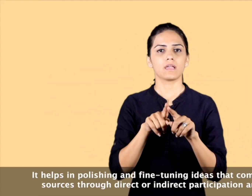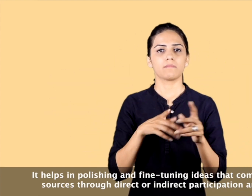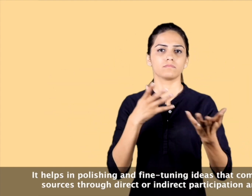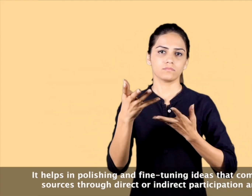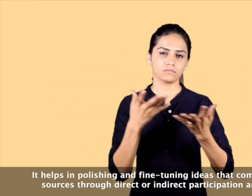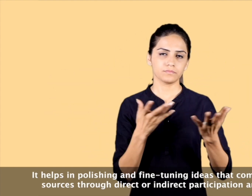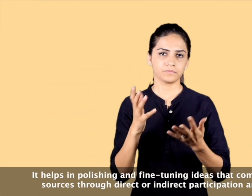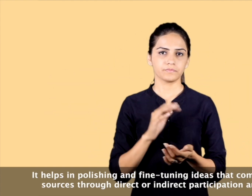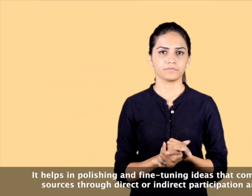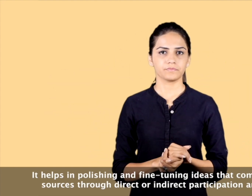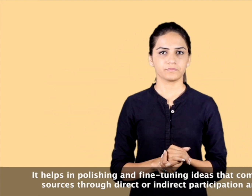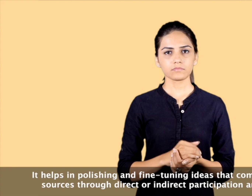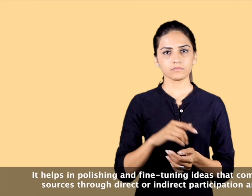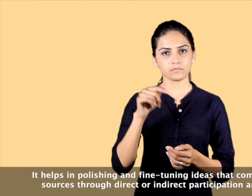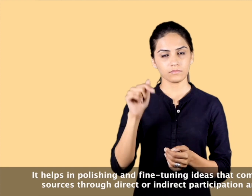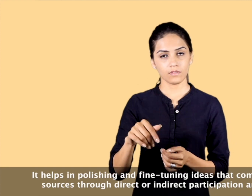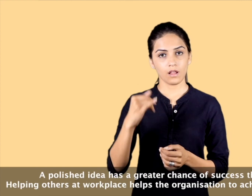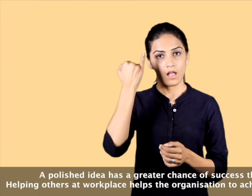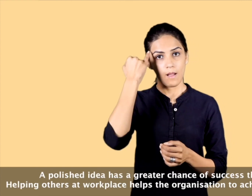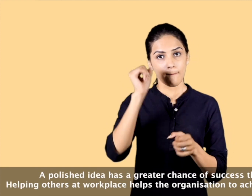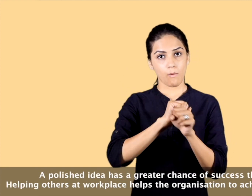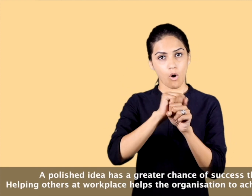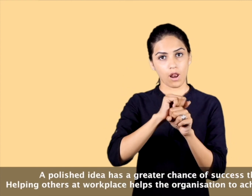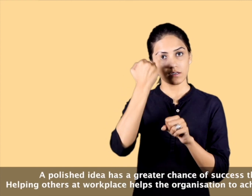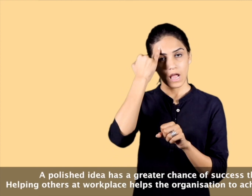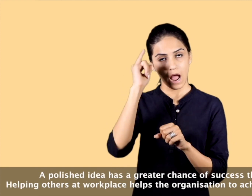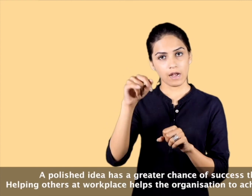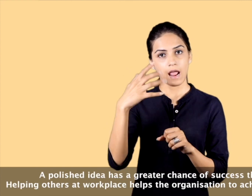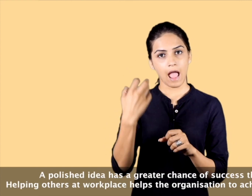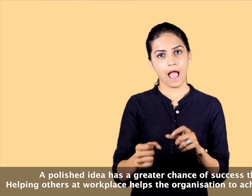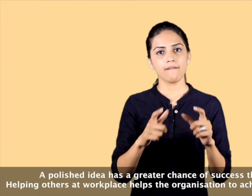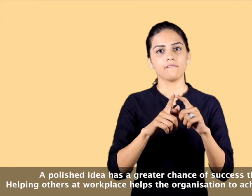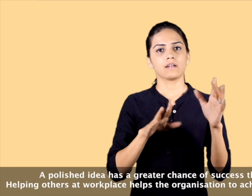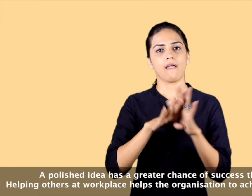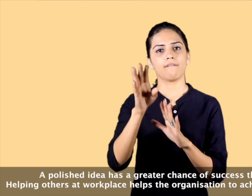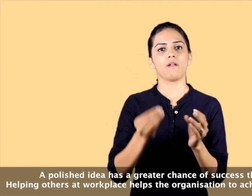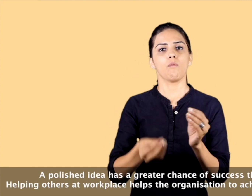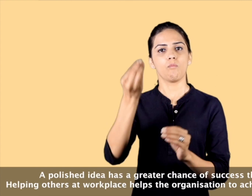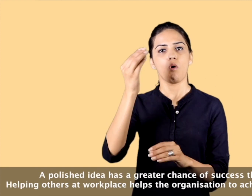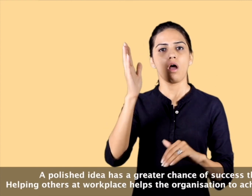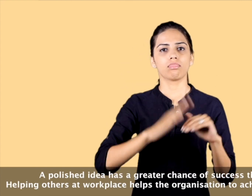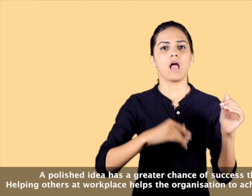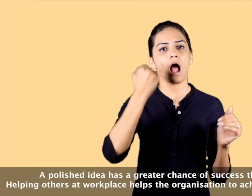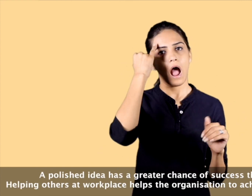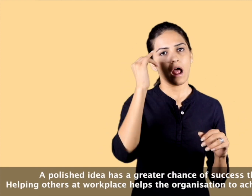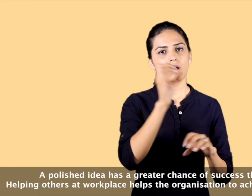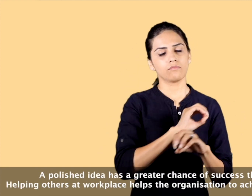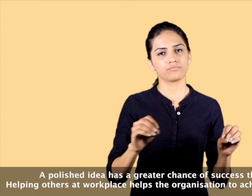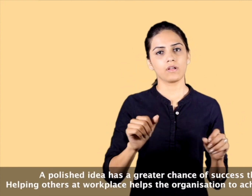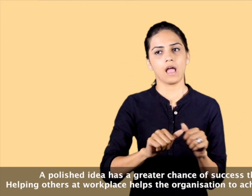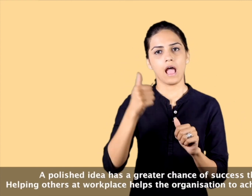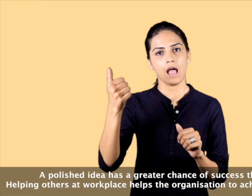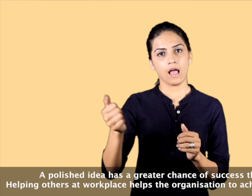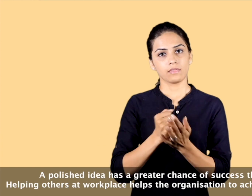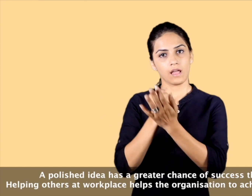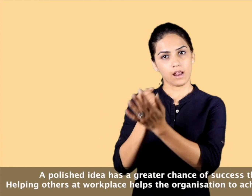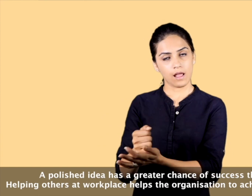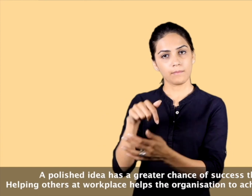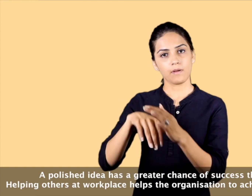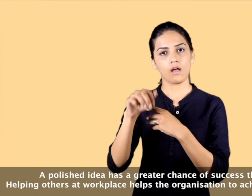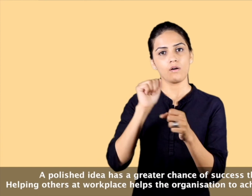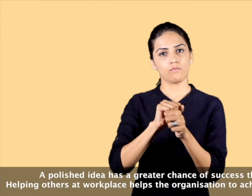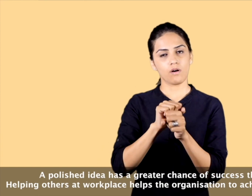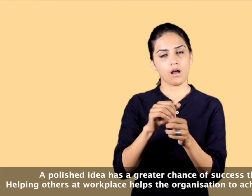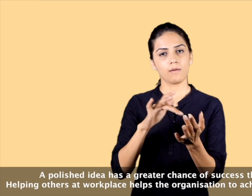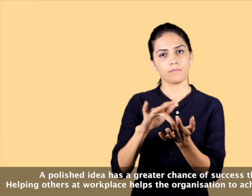and interaction. A polished idea has a greater chance of success than a raw idea. Helping others